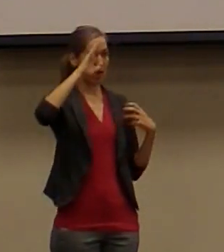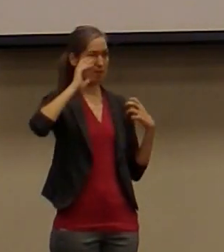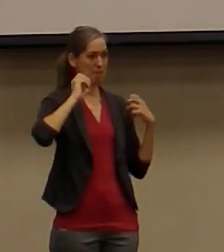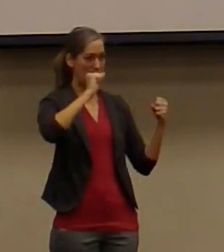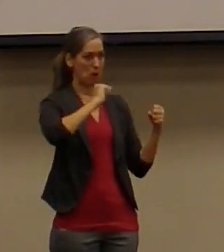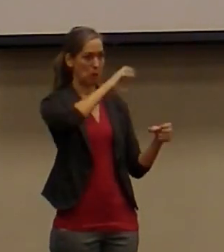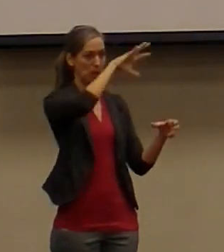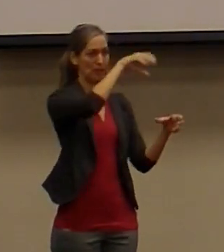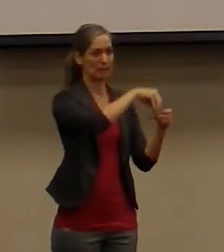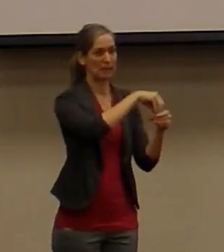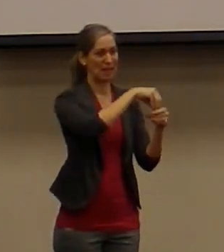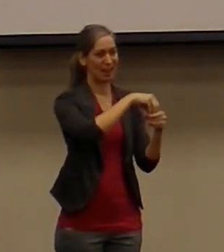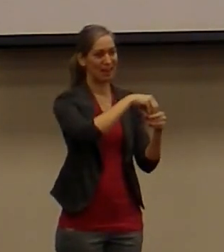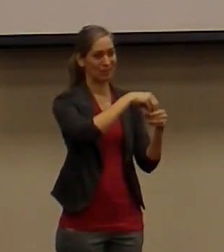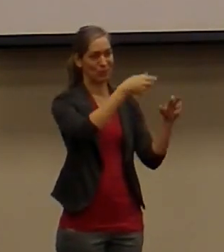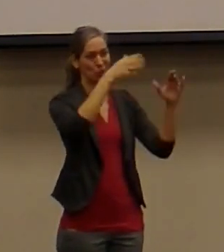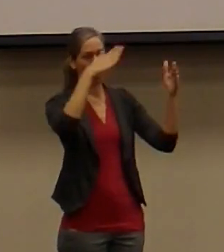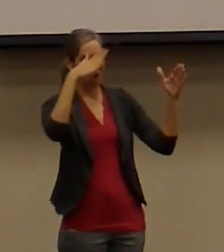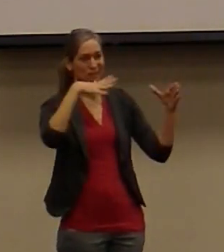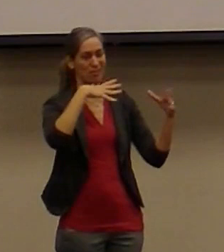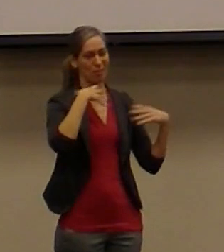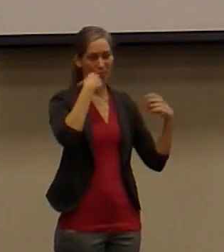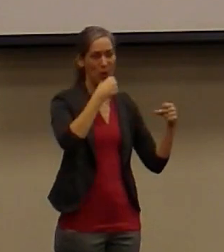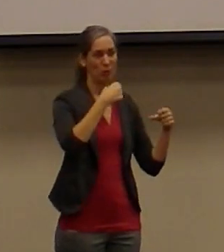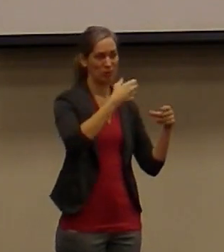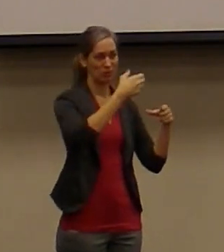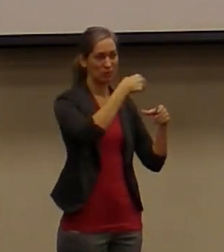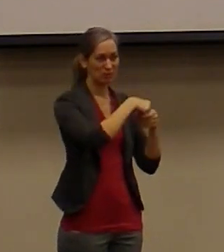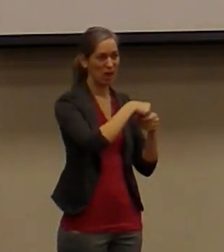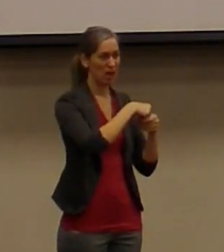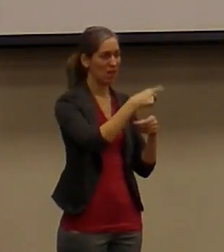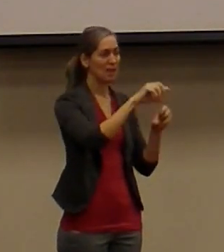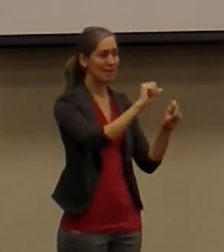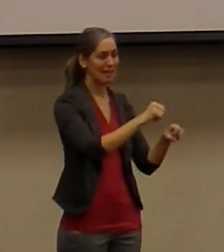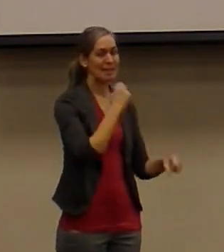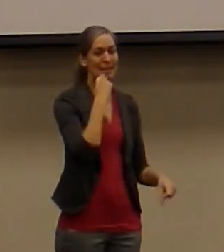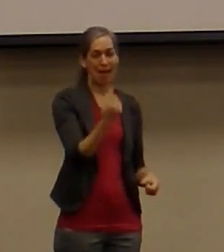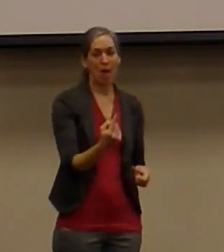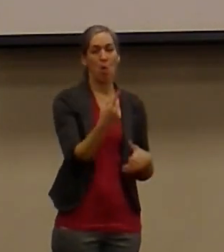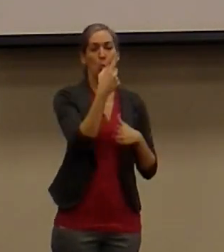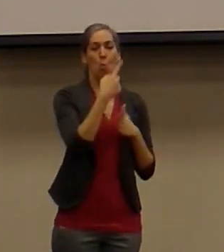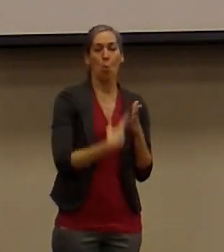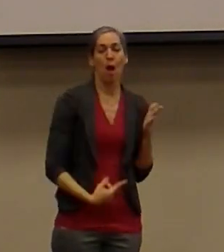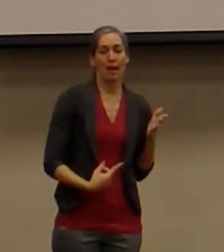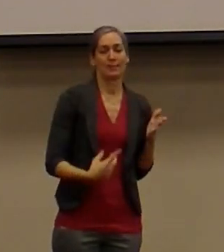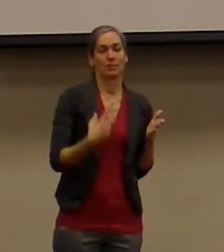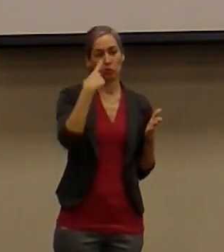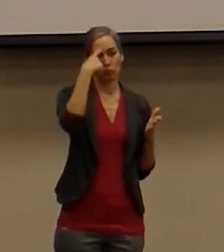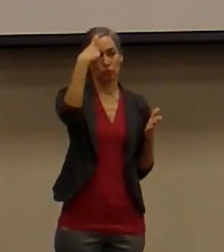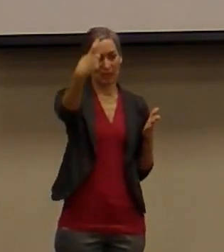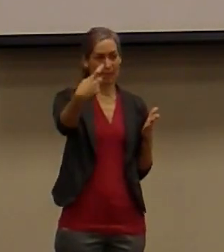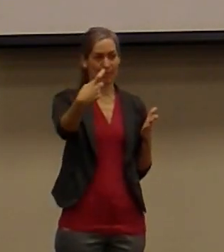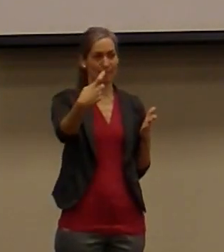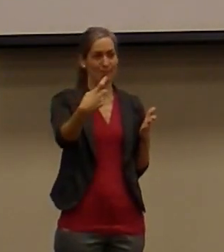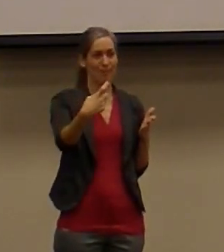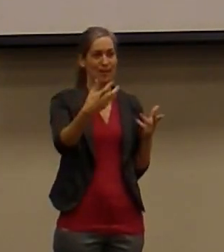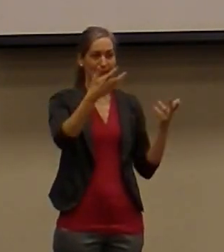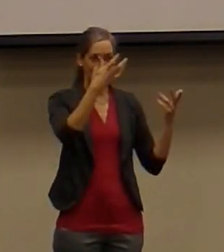and special insight and wisdom that others don't have, surely they could tell him what he dreamed and then tell him what it